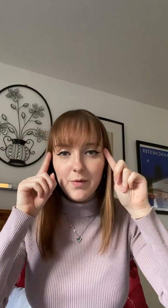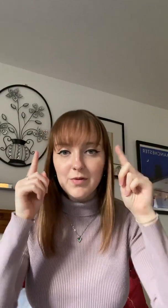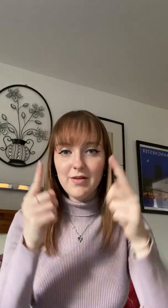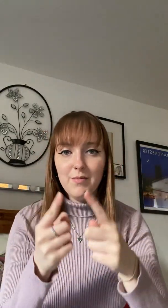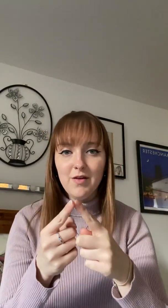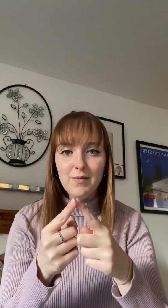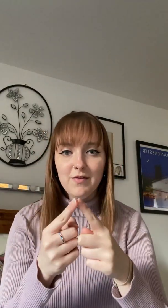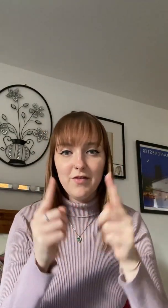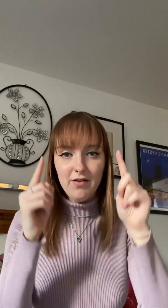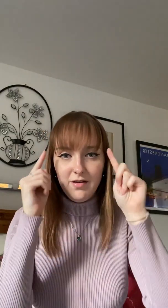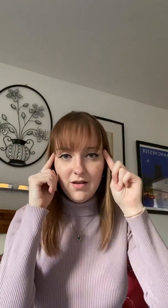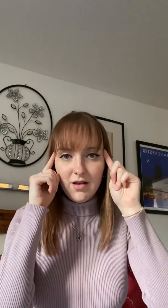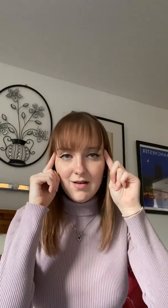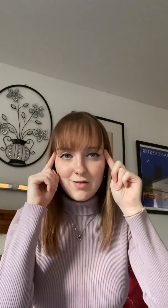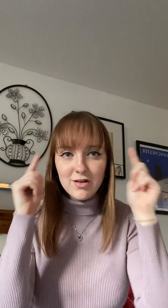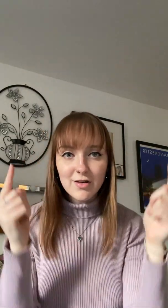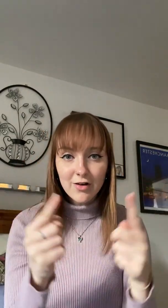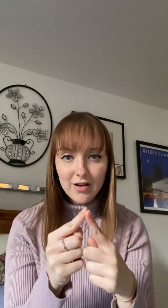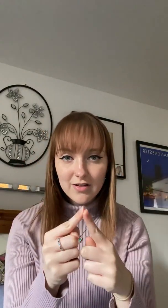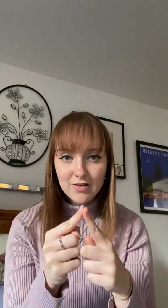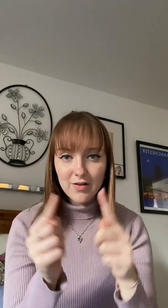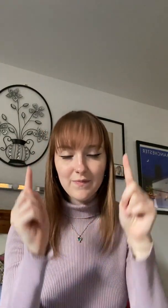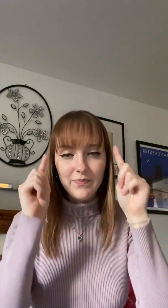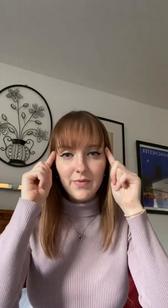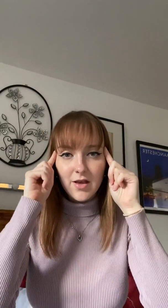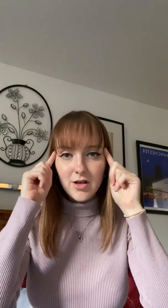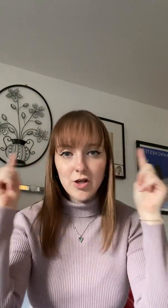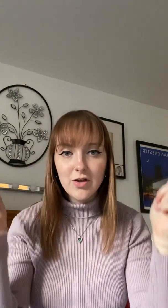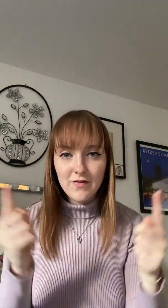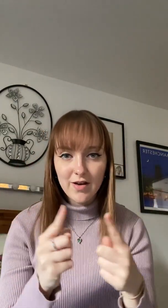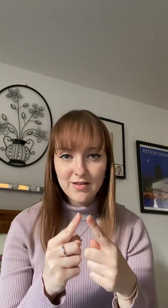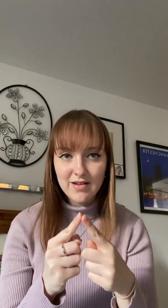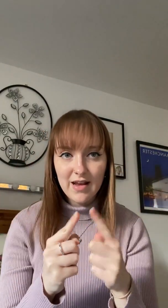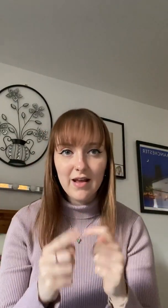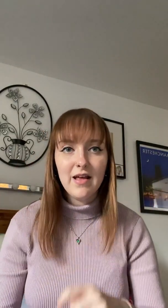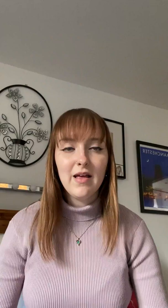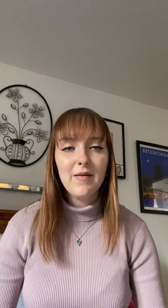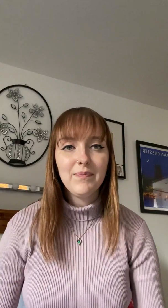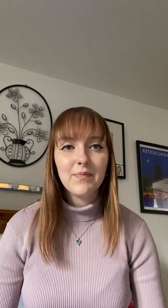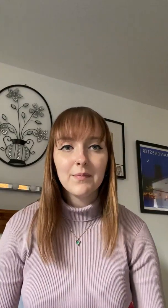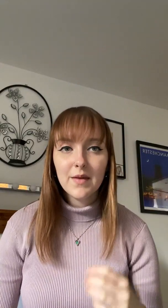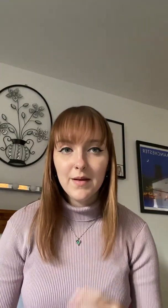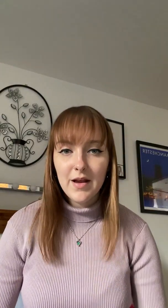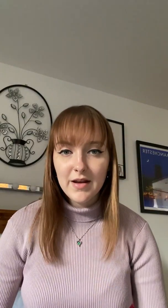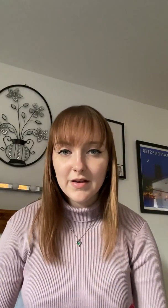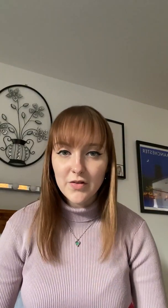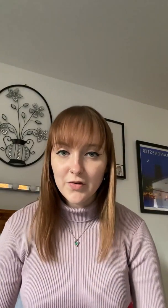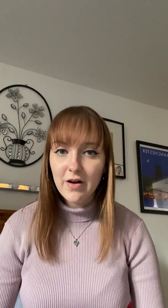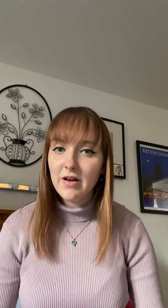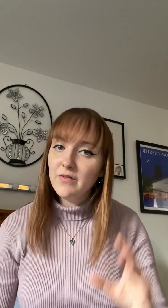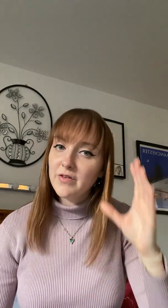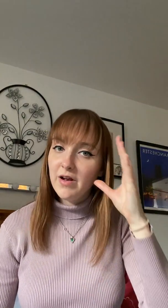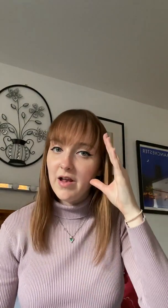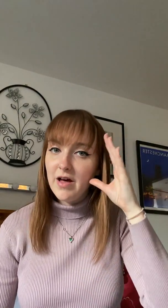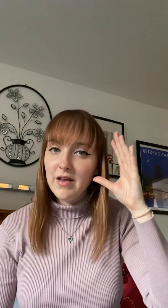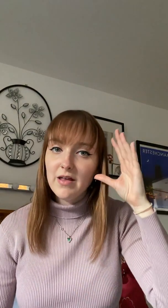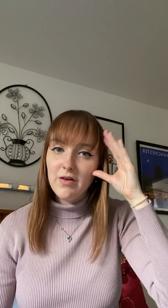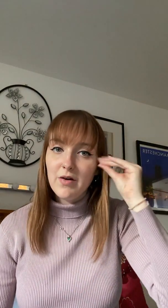temples and move them in front. So college, university. Learning to drive. So learning, you grab at